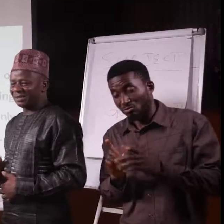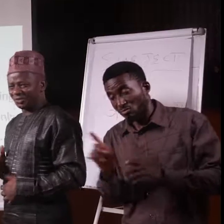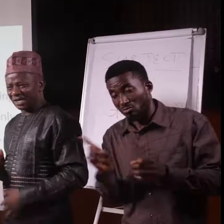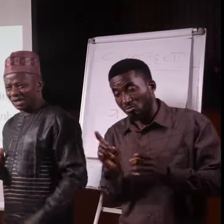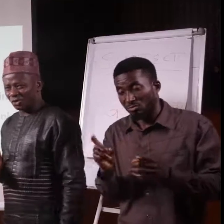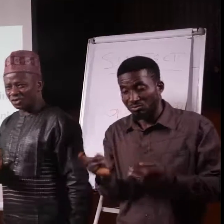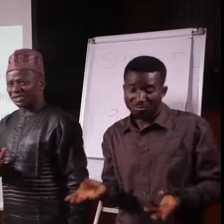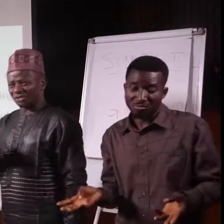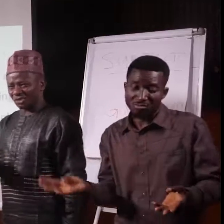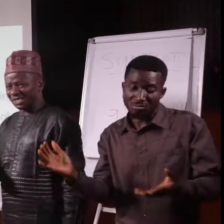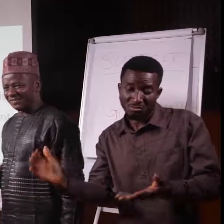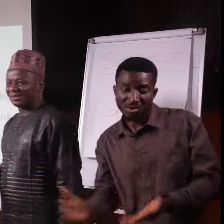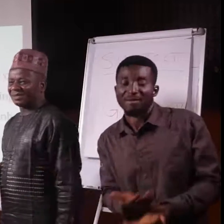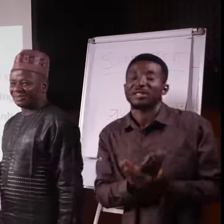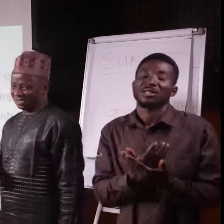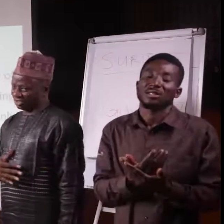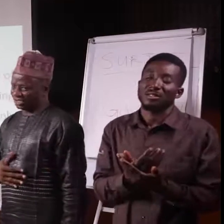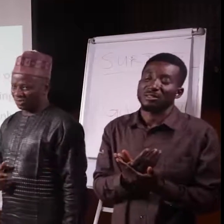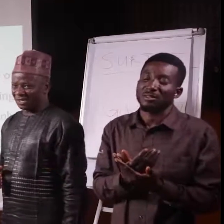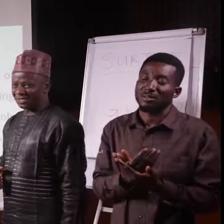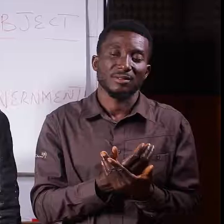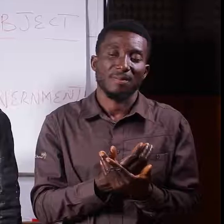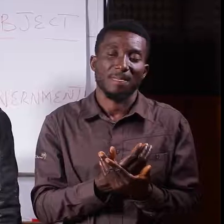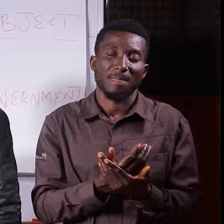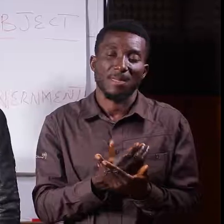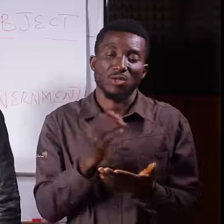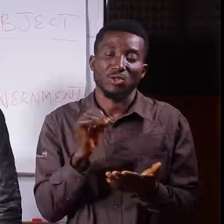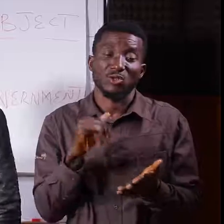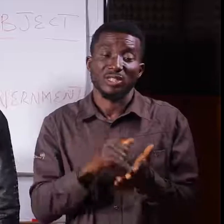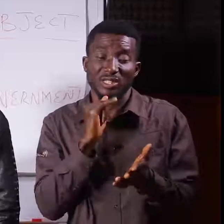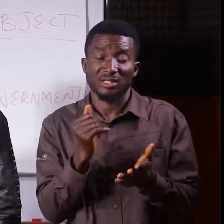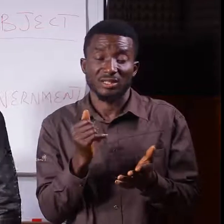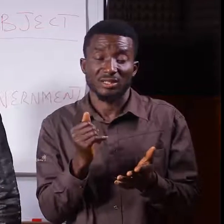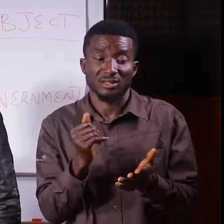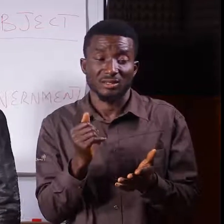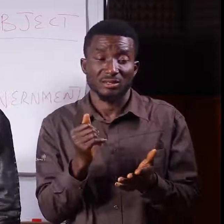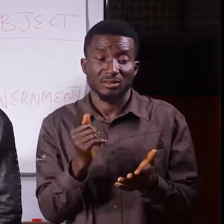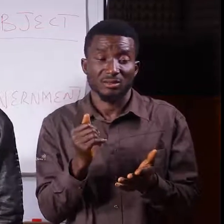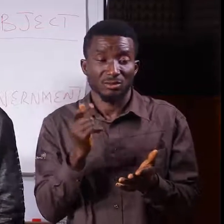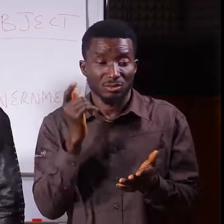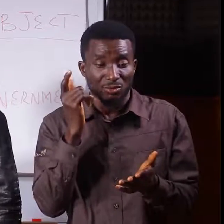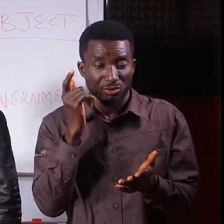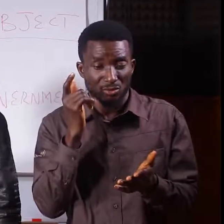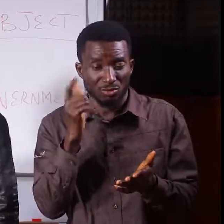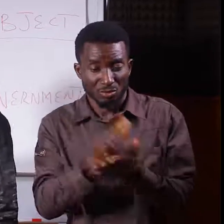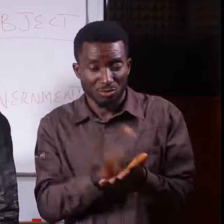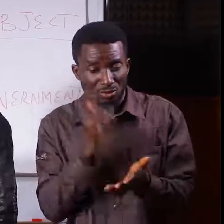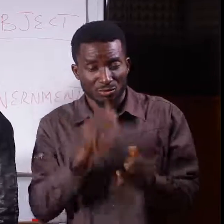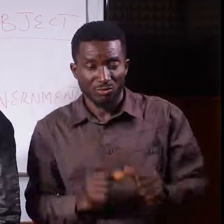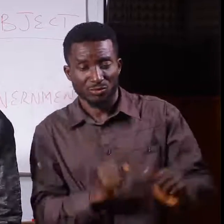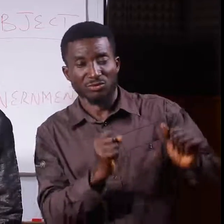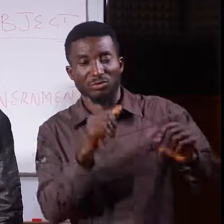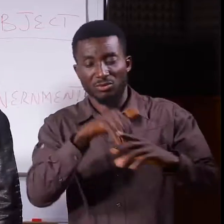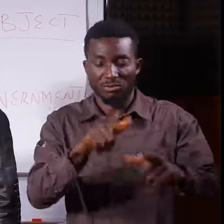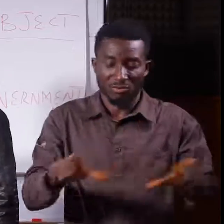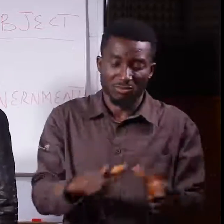times, there are rules and instruction given by the traditional rulers. So it is expected that minus rules and regulations or the bylaws given in